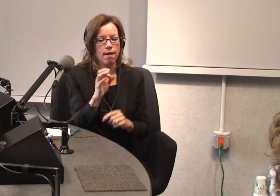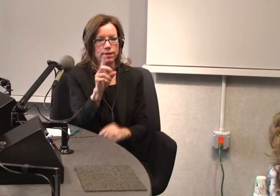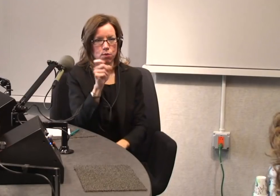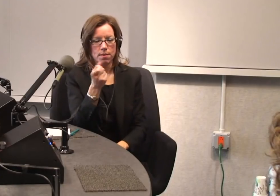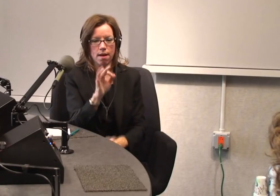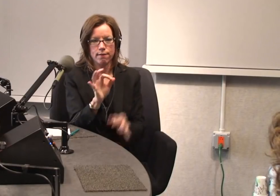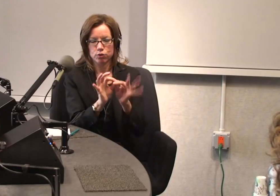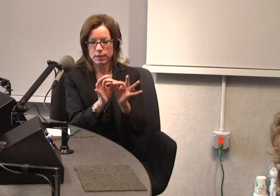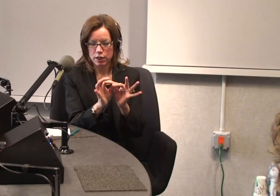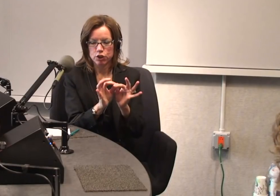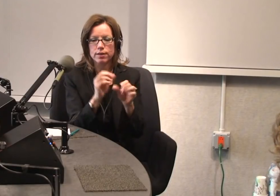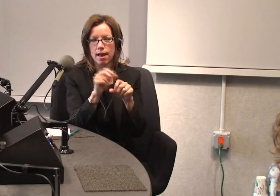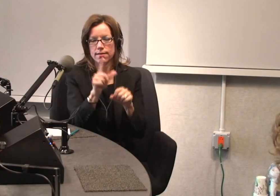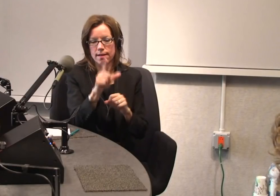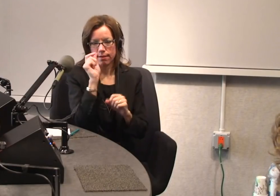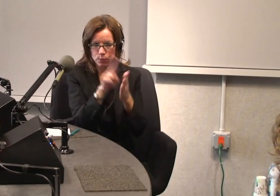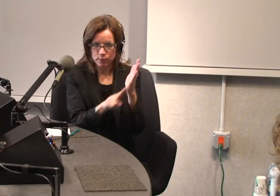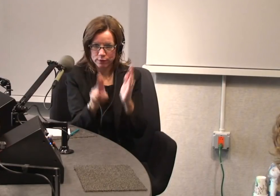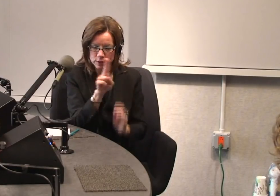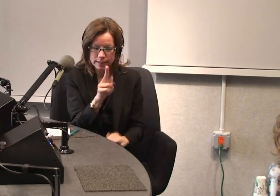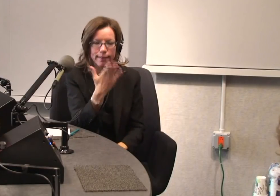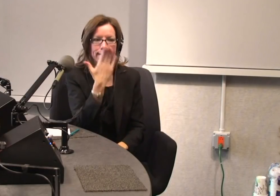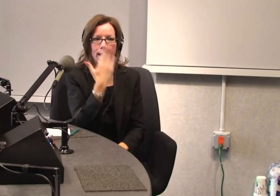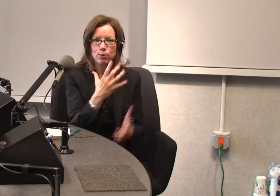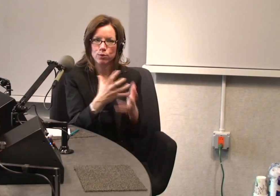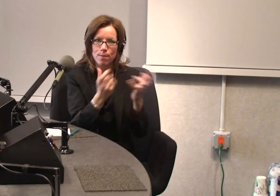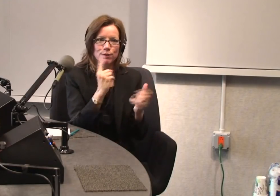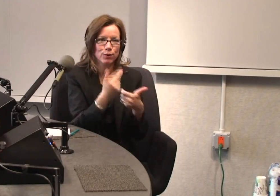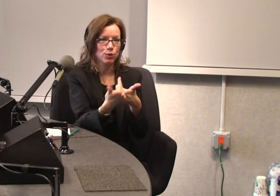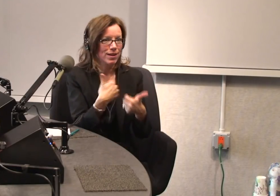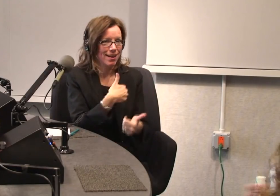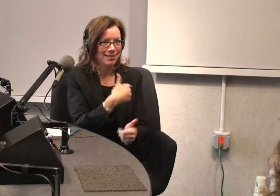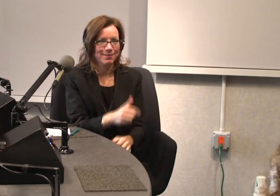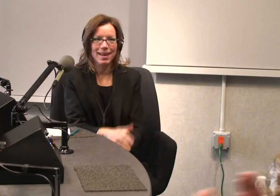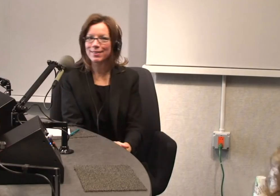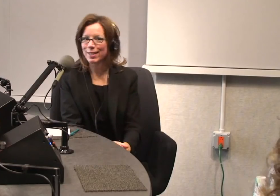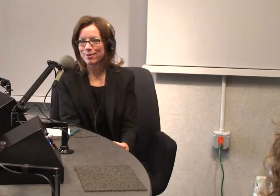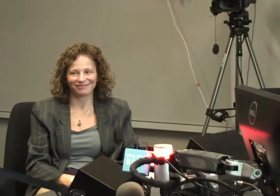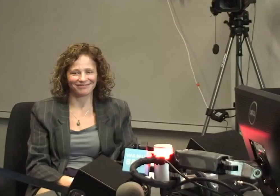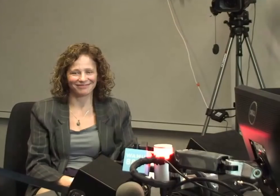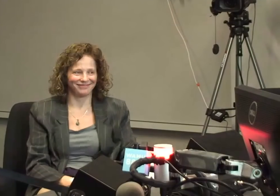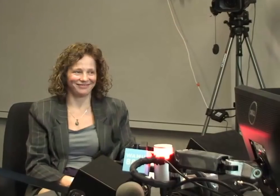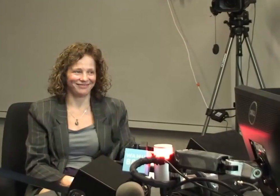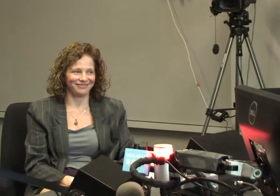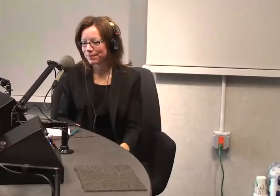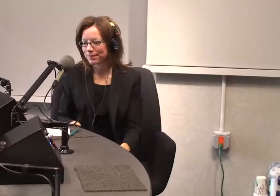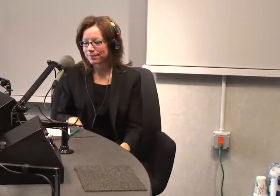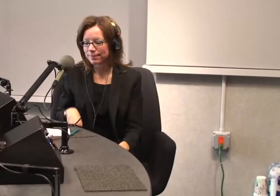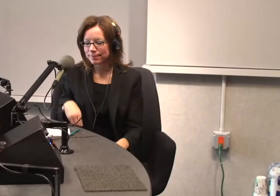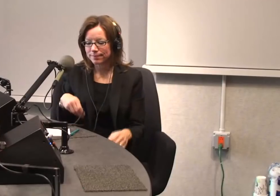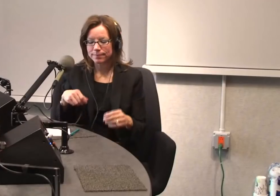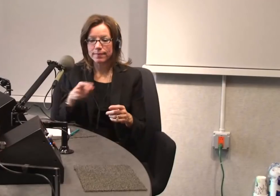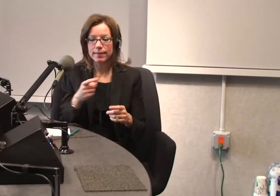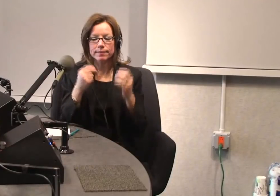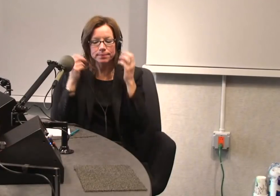Interpretation at Gallaudet University. Thank you so much for joining us. And thank you very much. The voice you heard interpreting